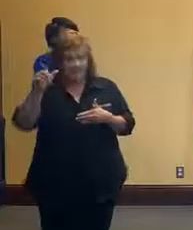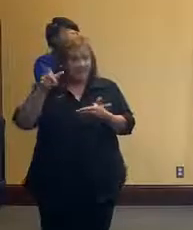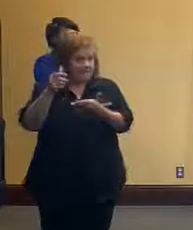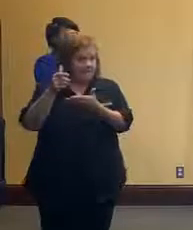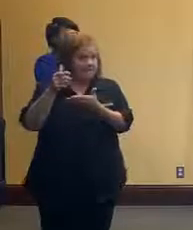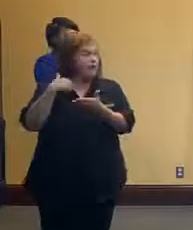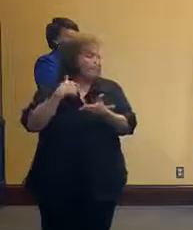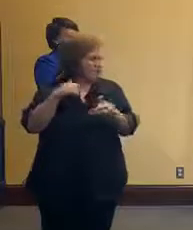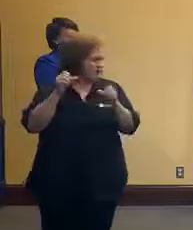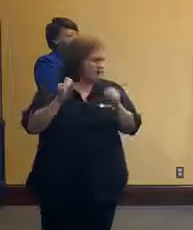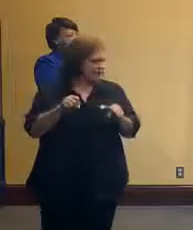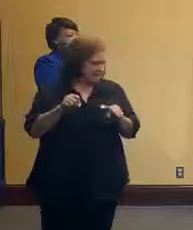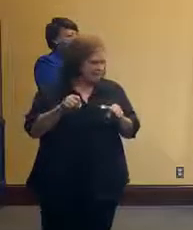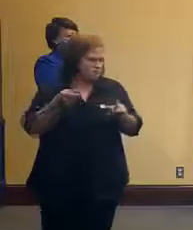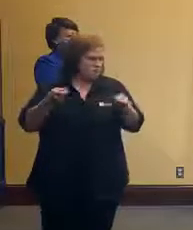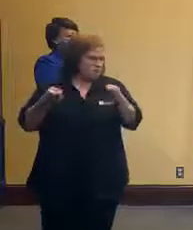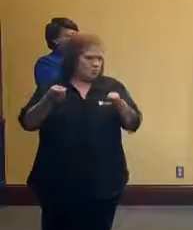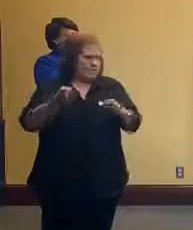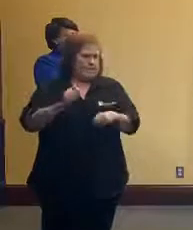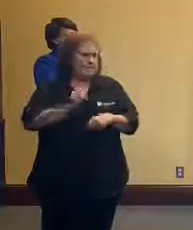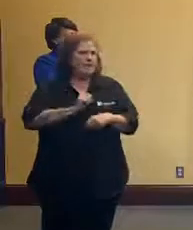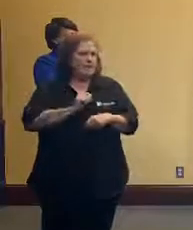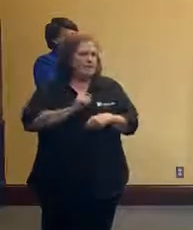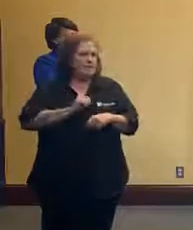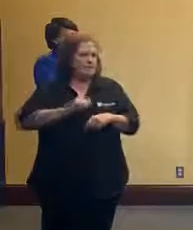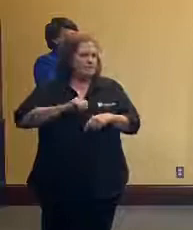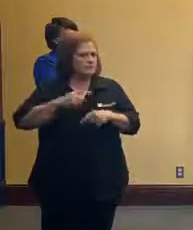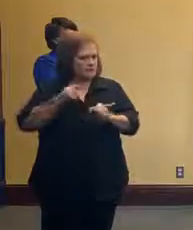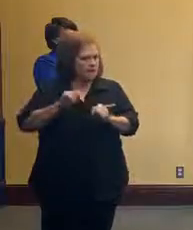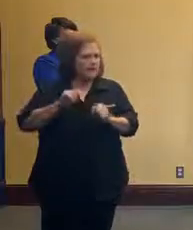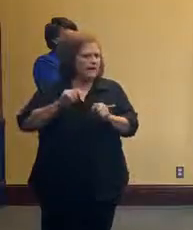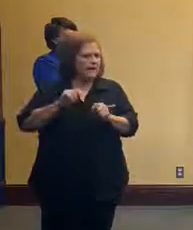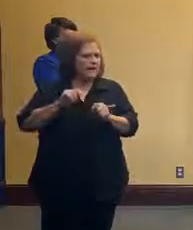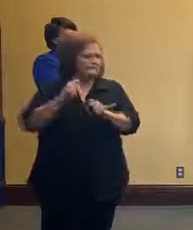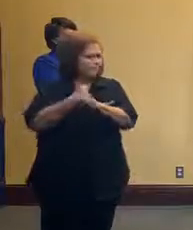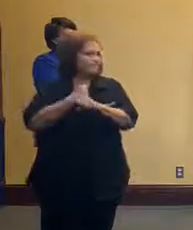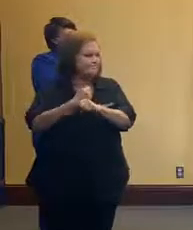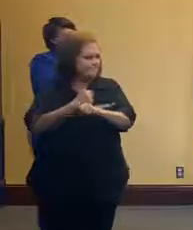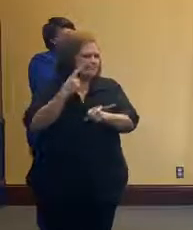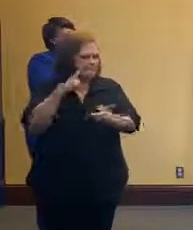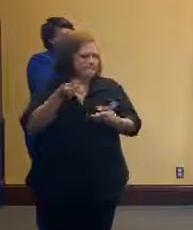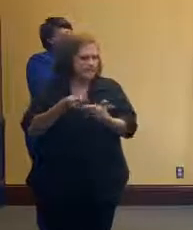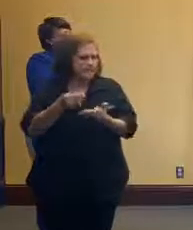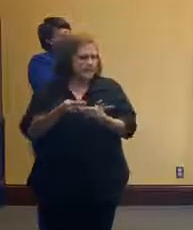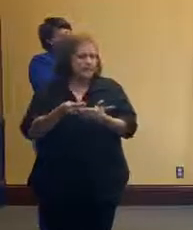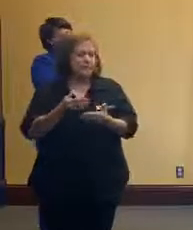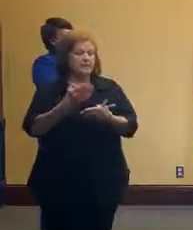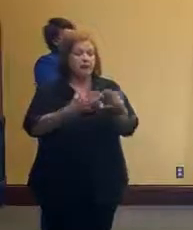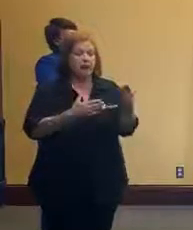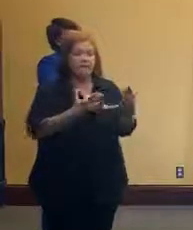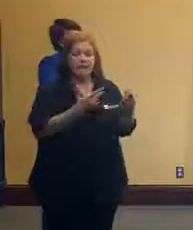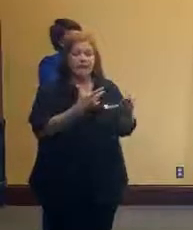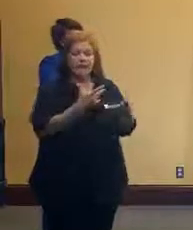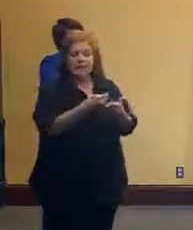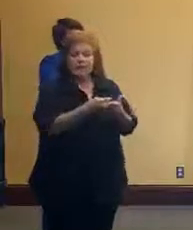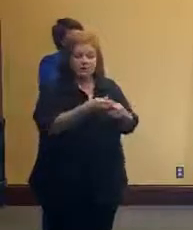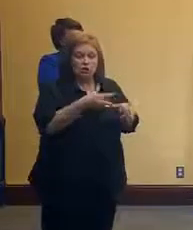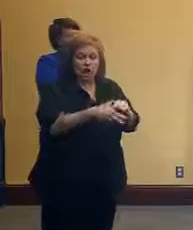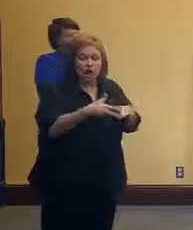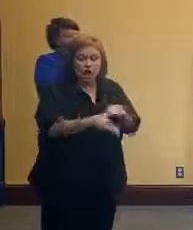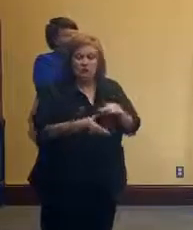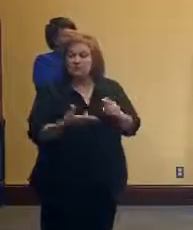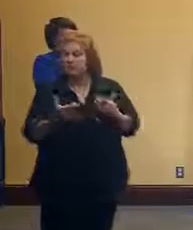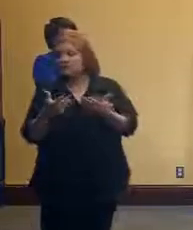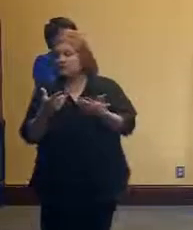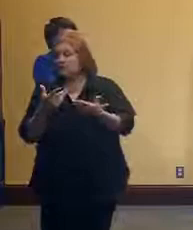In order for us to handle it on our own, I'll go and talk a few items on our budget cuts, and then get into some of the personnel spend to be